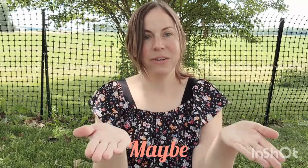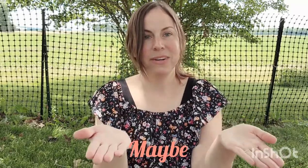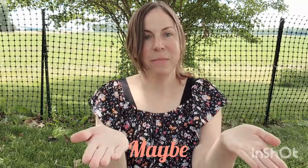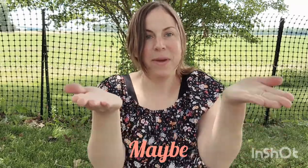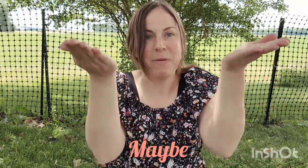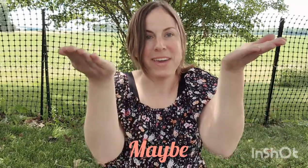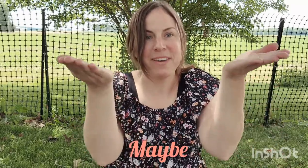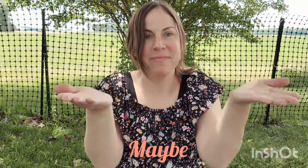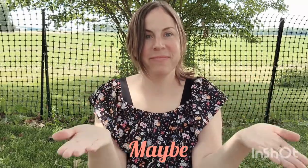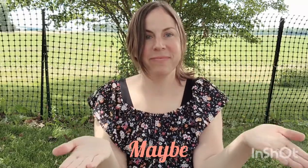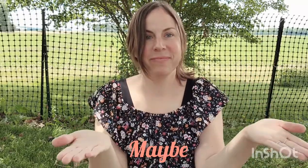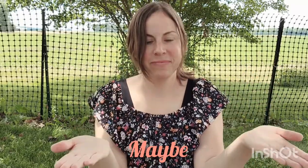Maybe.